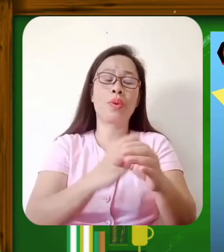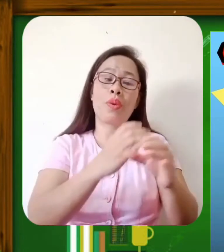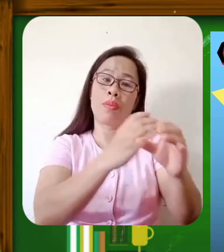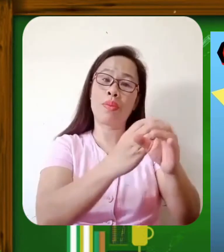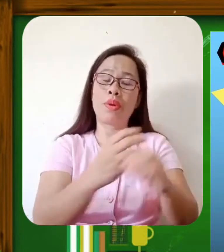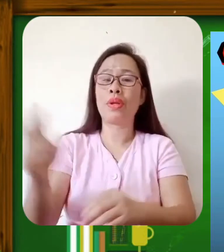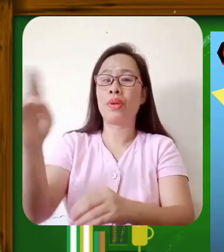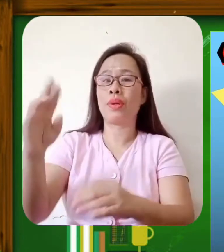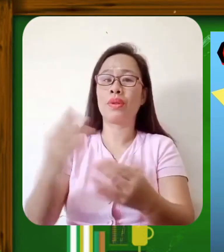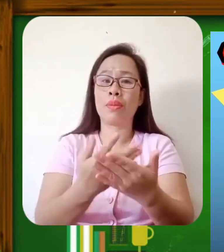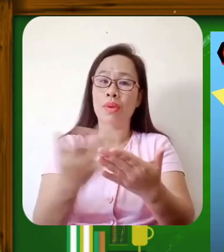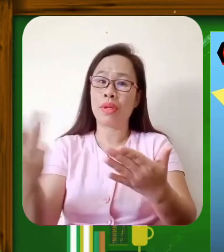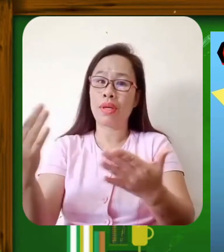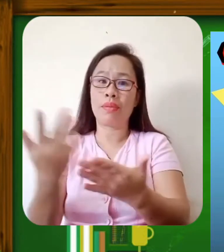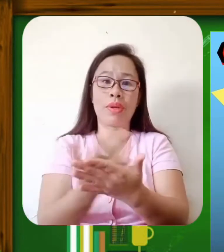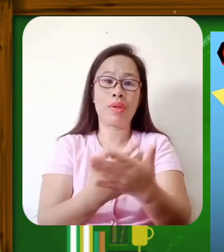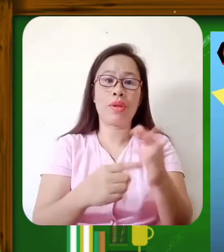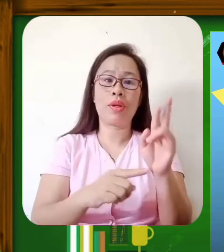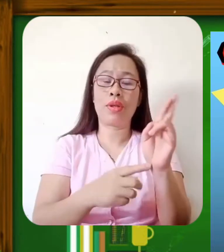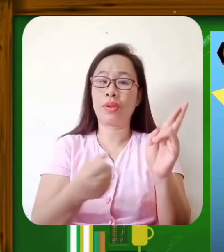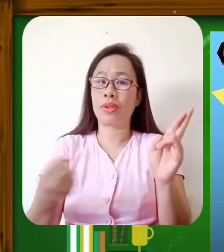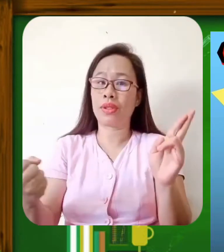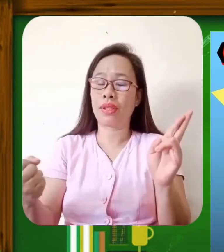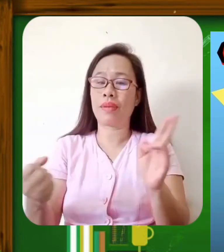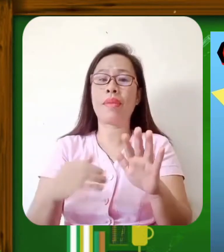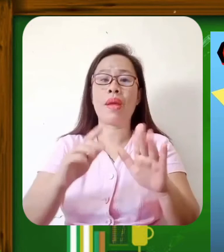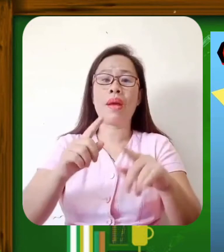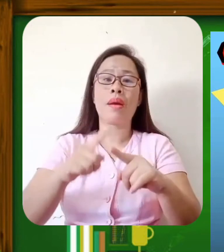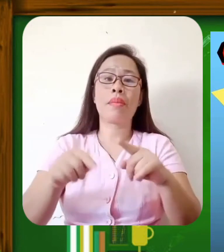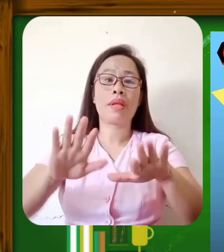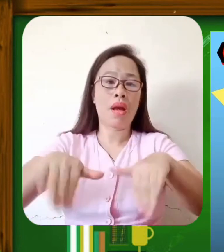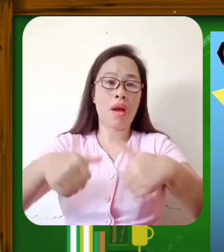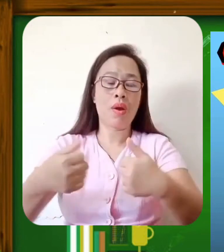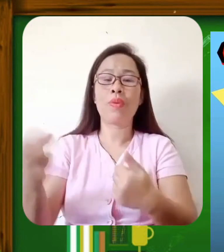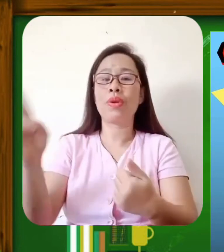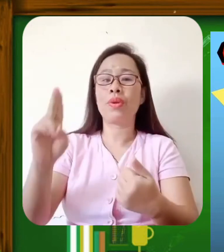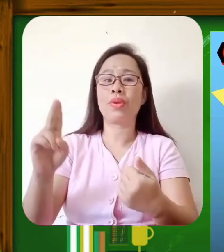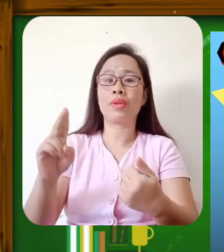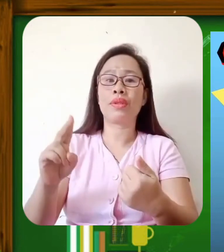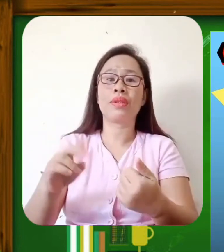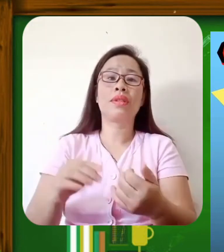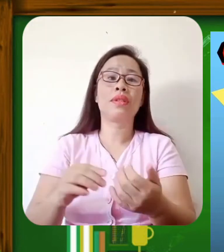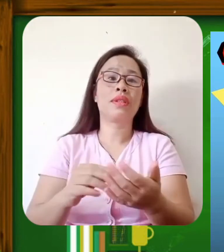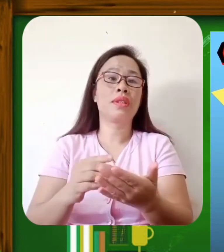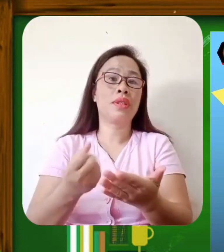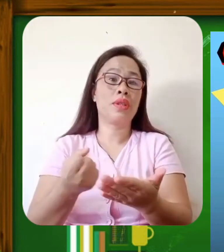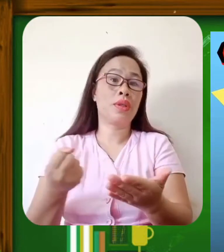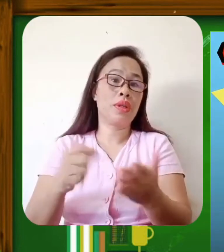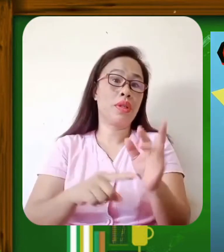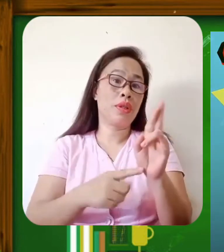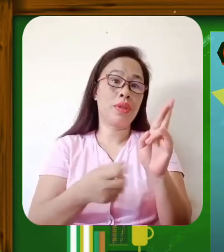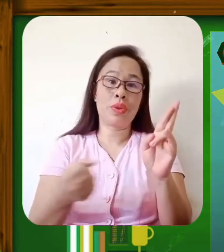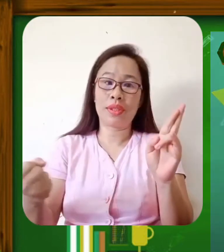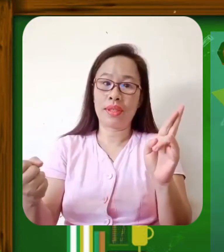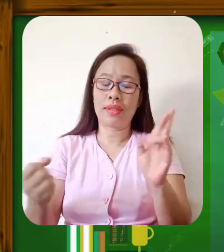used multimedia resources. But how are we going to use those resources?